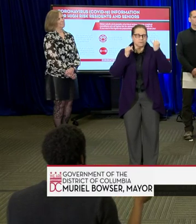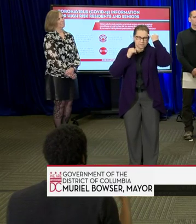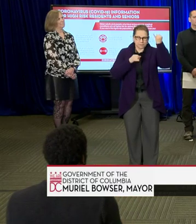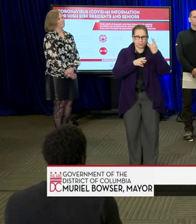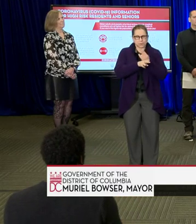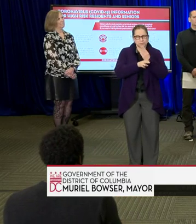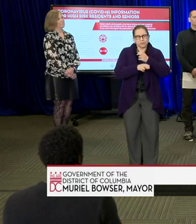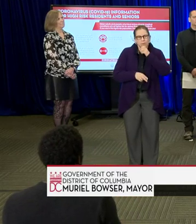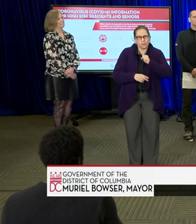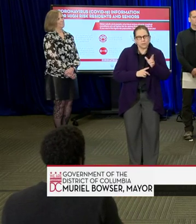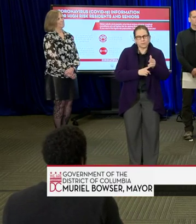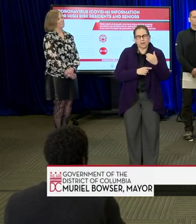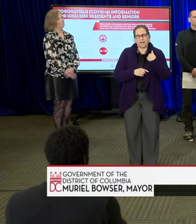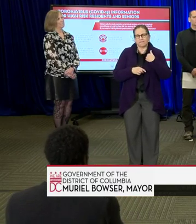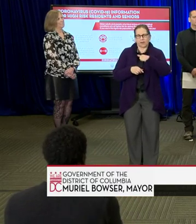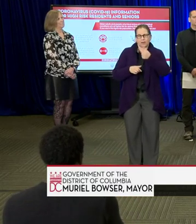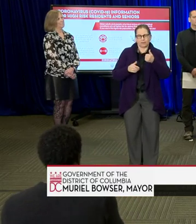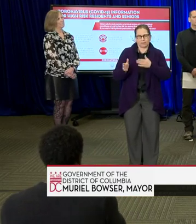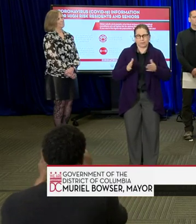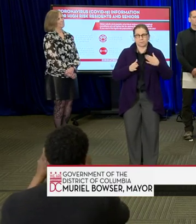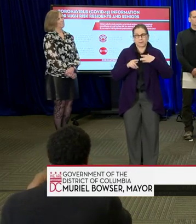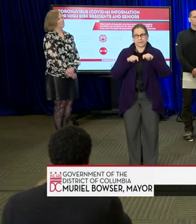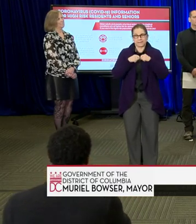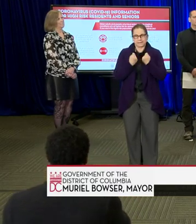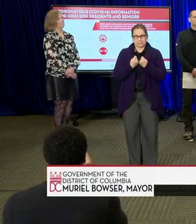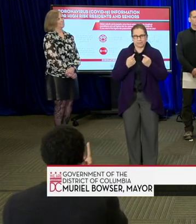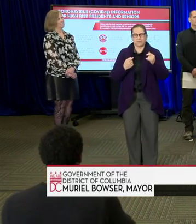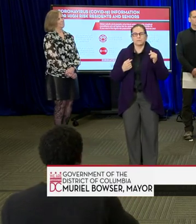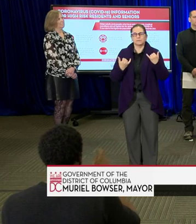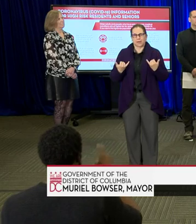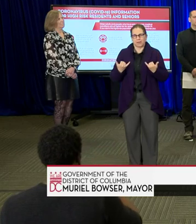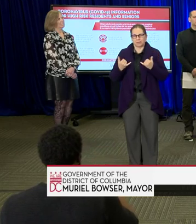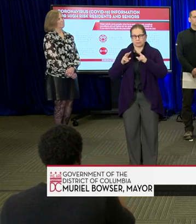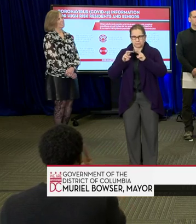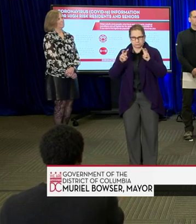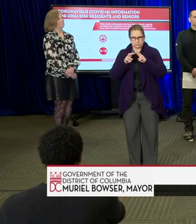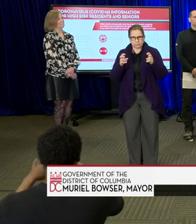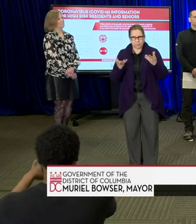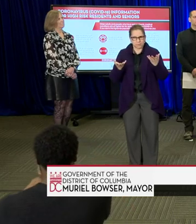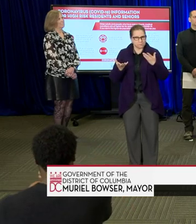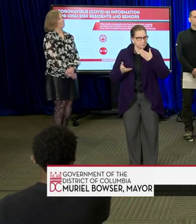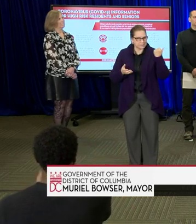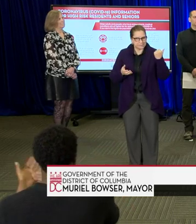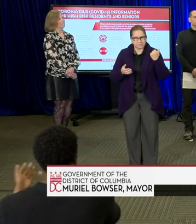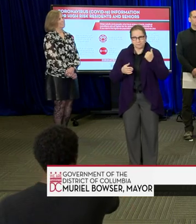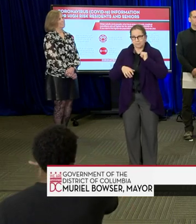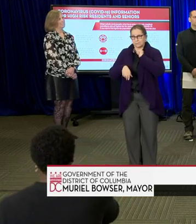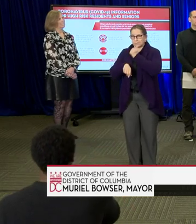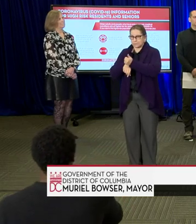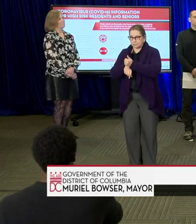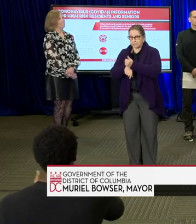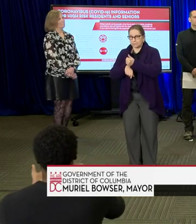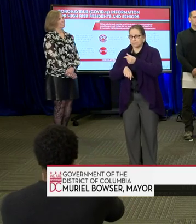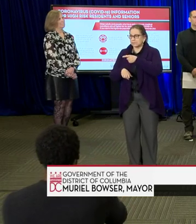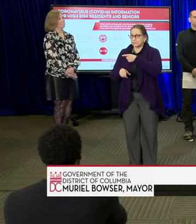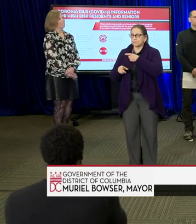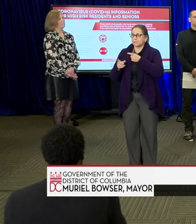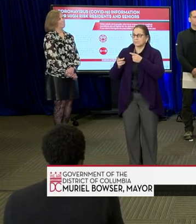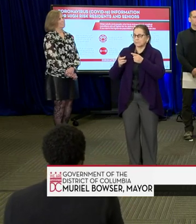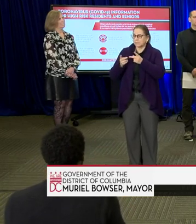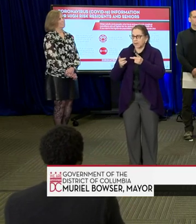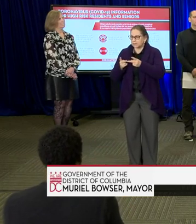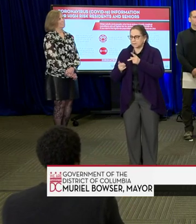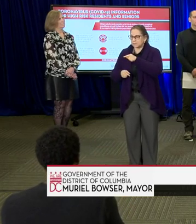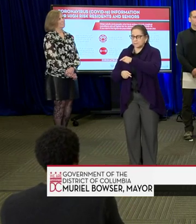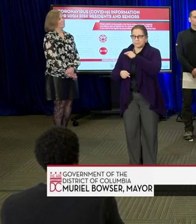to get facilities up in the medium term to deal with a medical surge if the hospitals cannot handle it. And